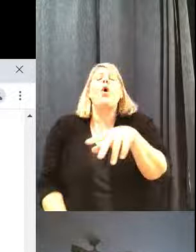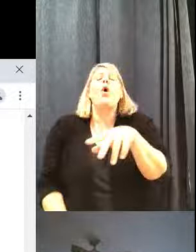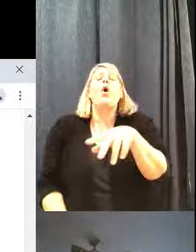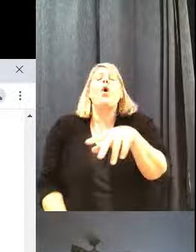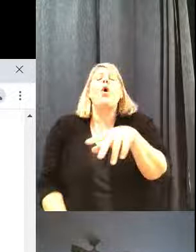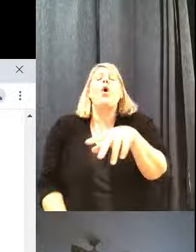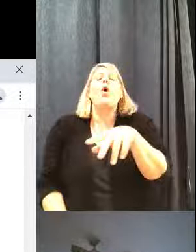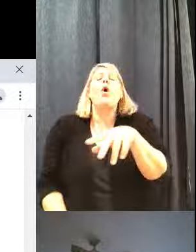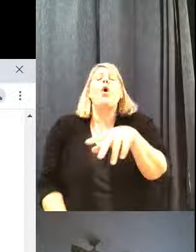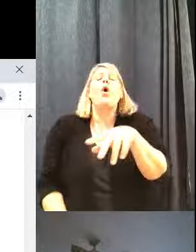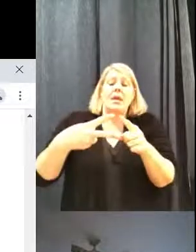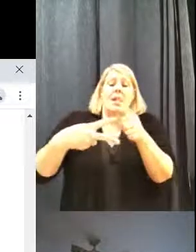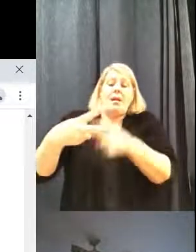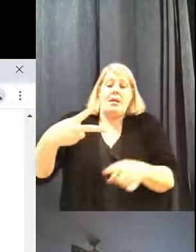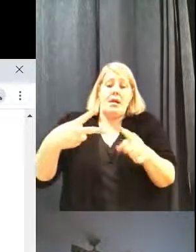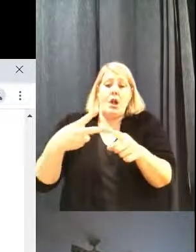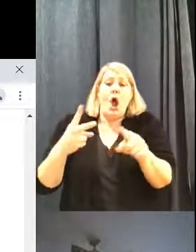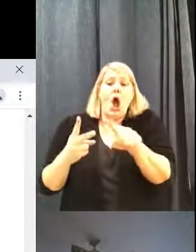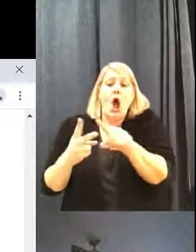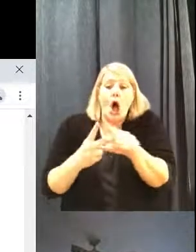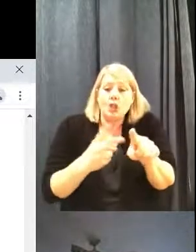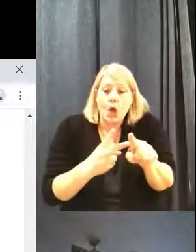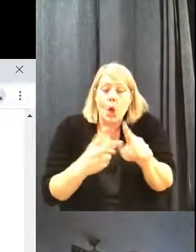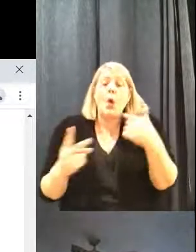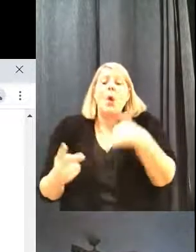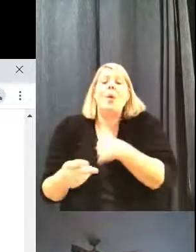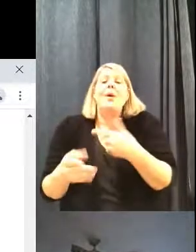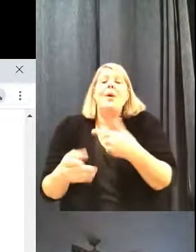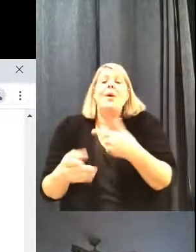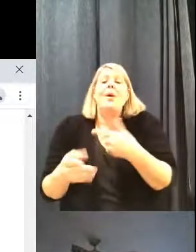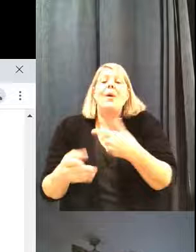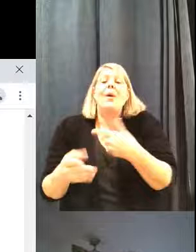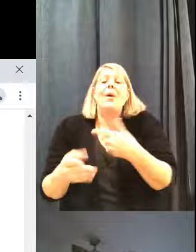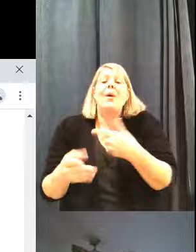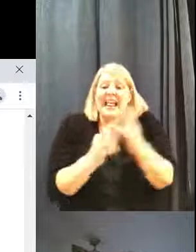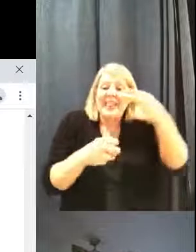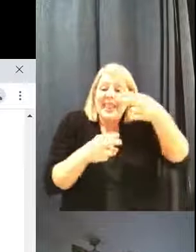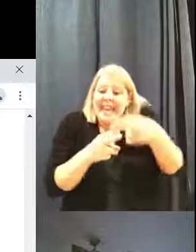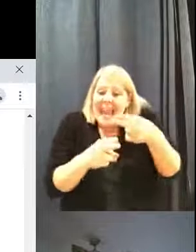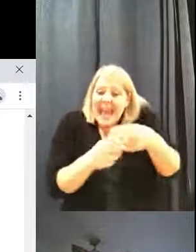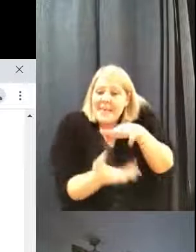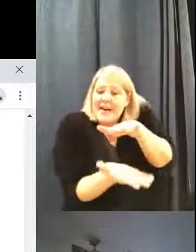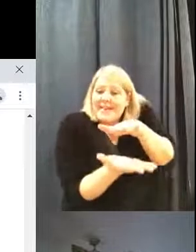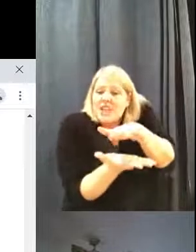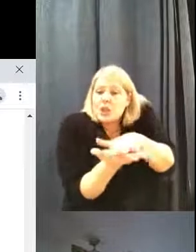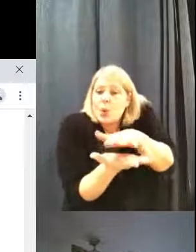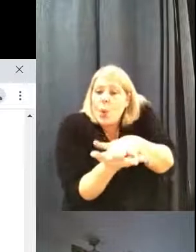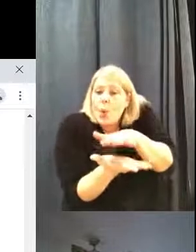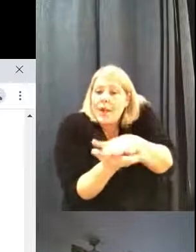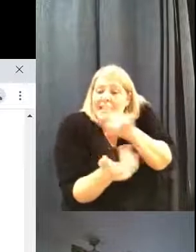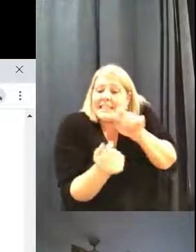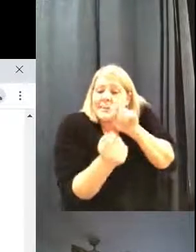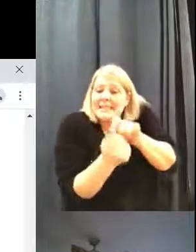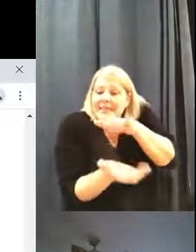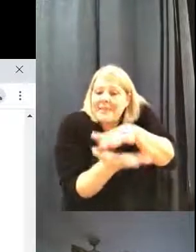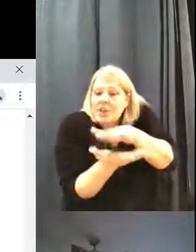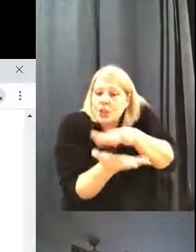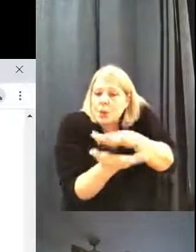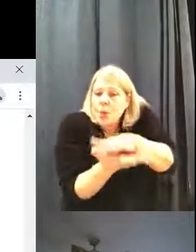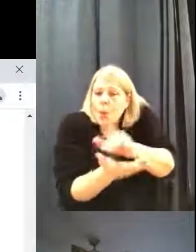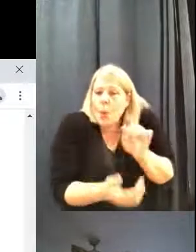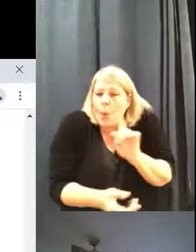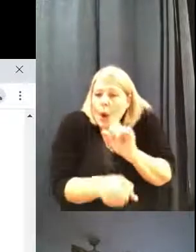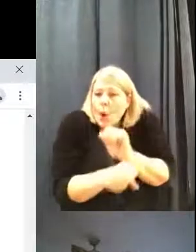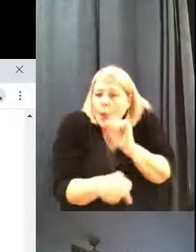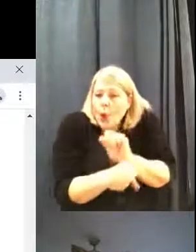And then we also ask that they choose which school, which specific school they are affiliated with. So the